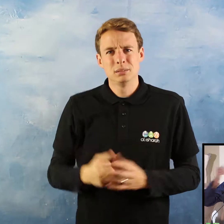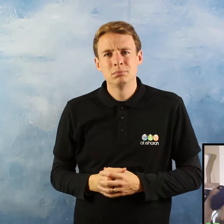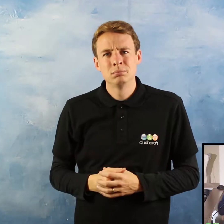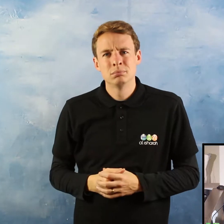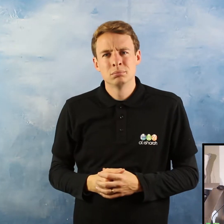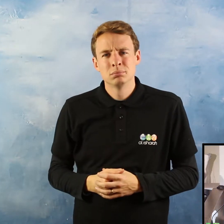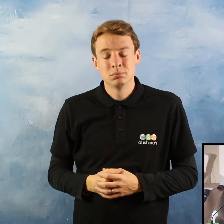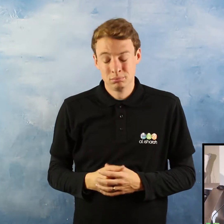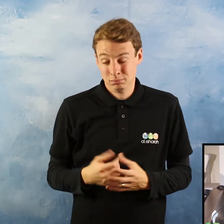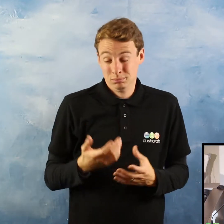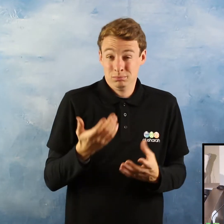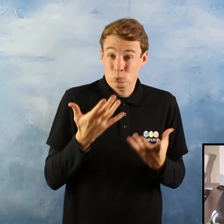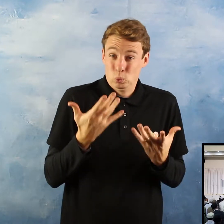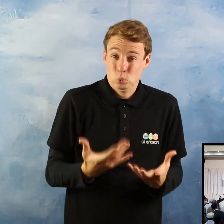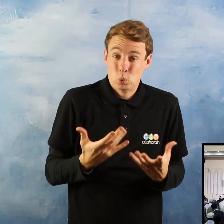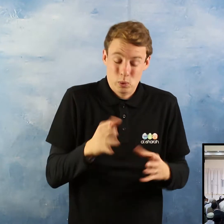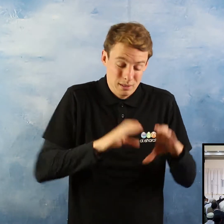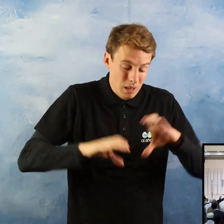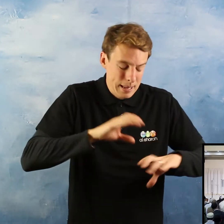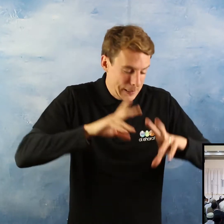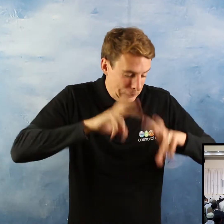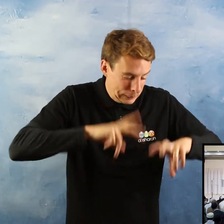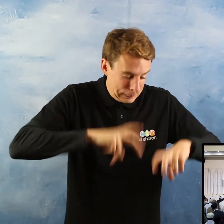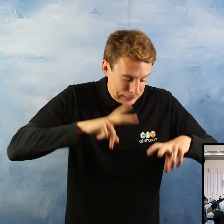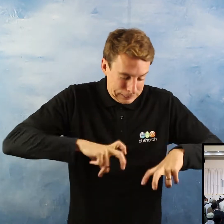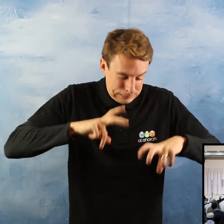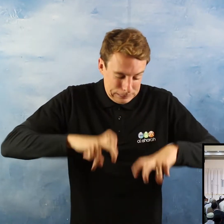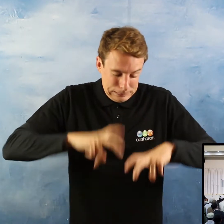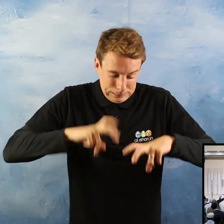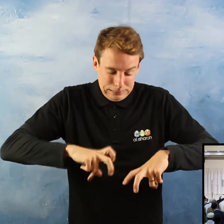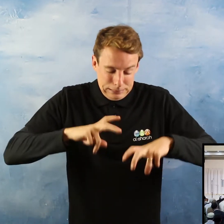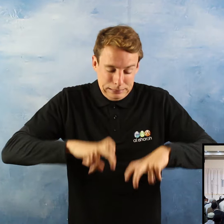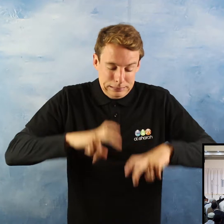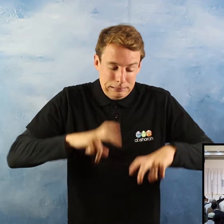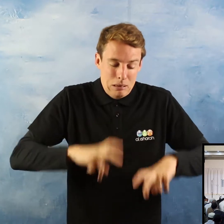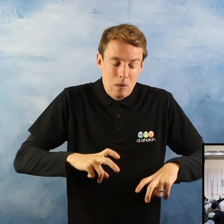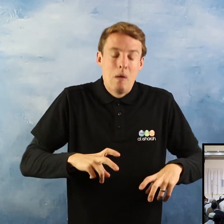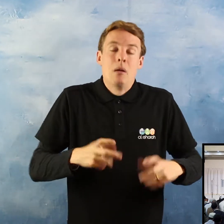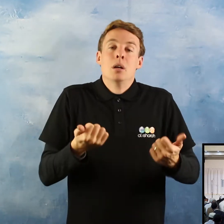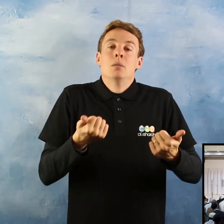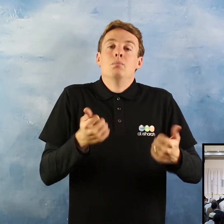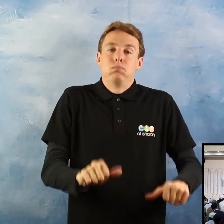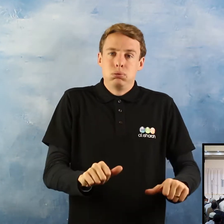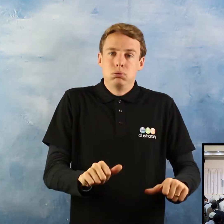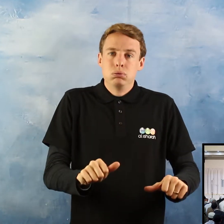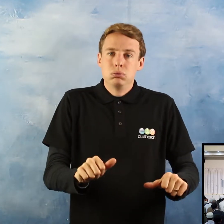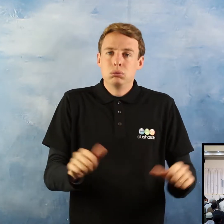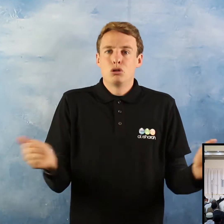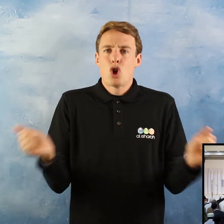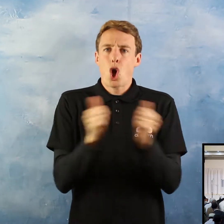hundreds of years, they are coming to conclusion. Do we need to investigate other haram, whatever in